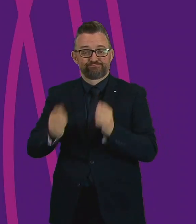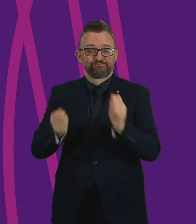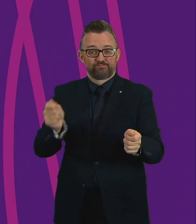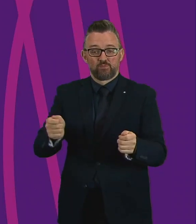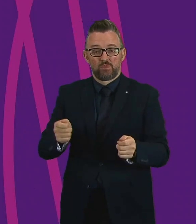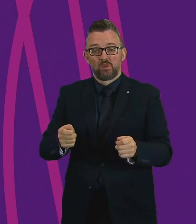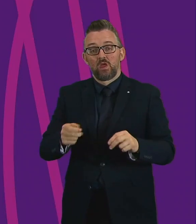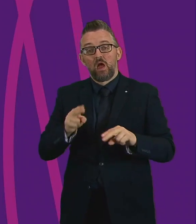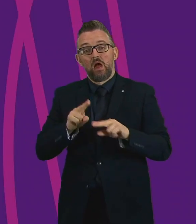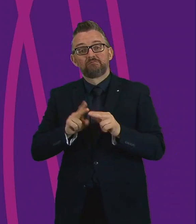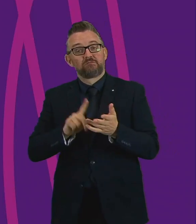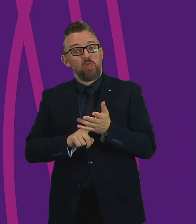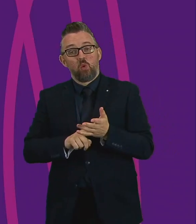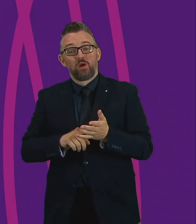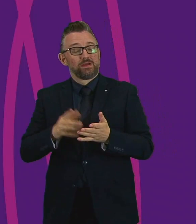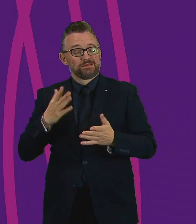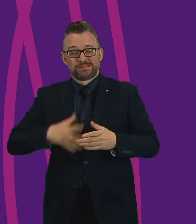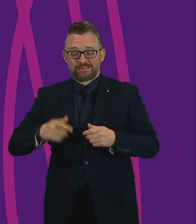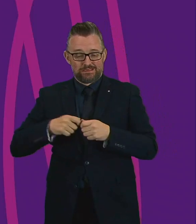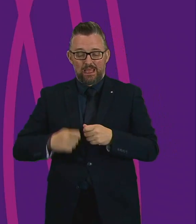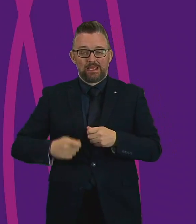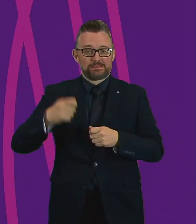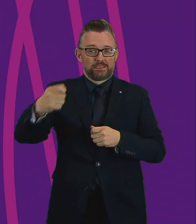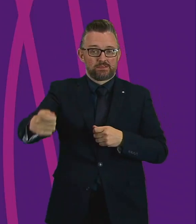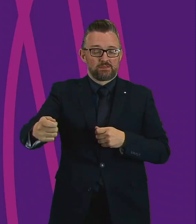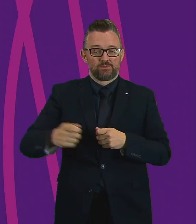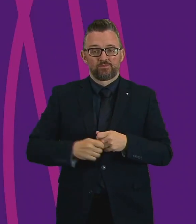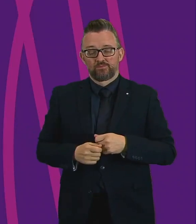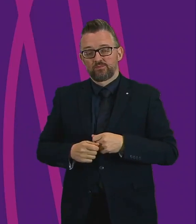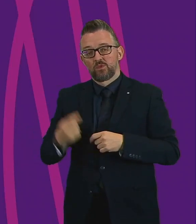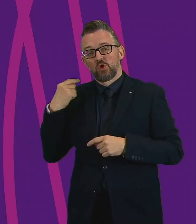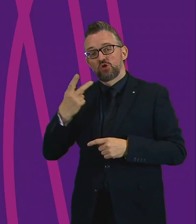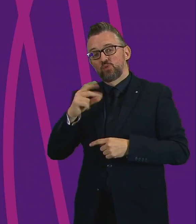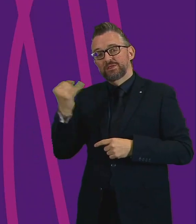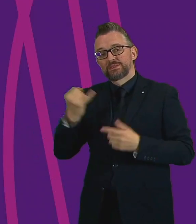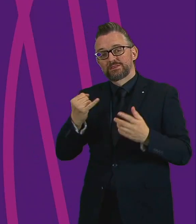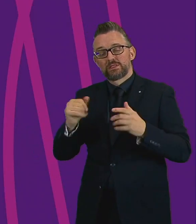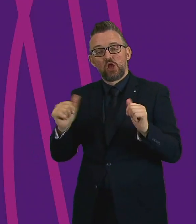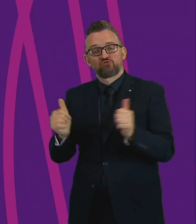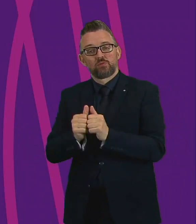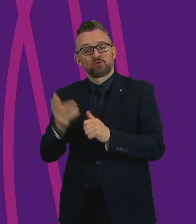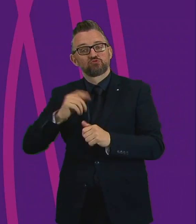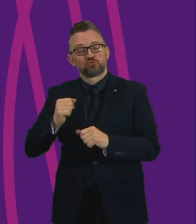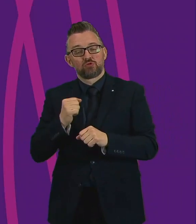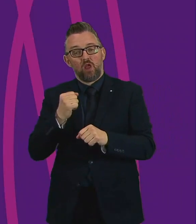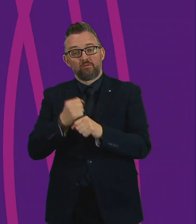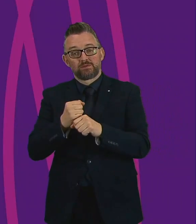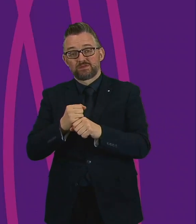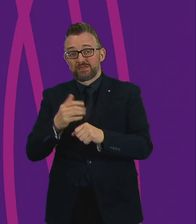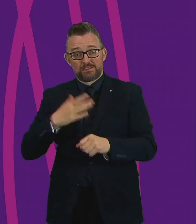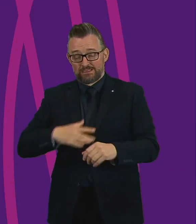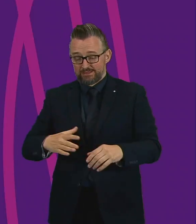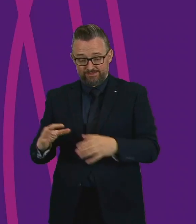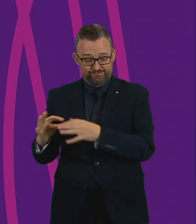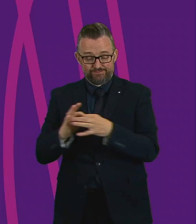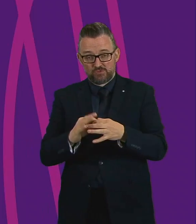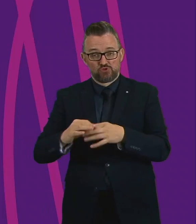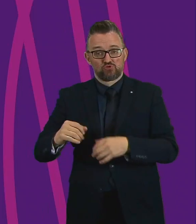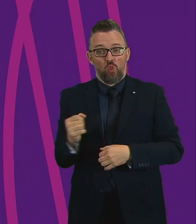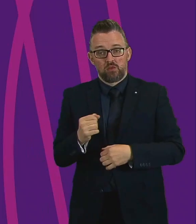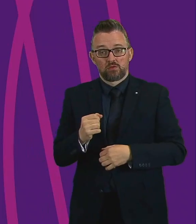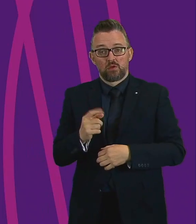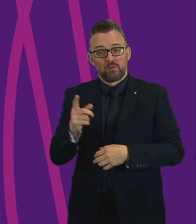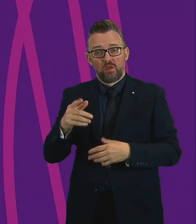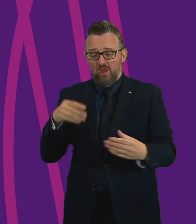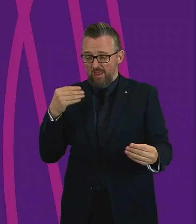Furlough must be extended. The 2016 Fiscal Framework Agreement between the Scottish and UK governments must work for Scotland, and greater